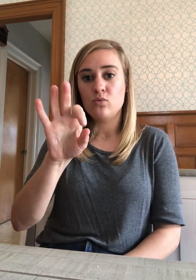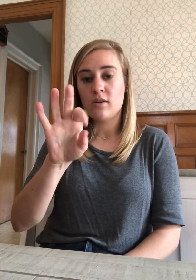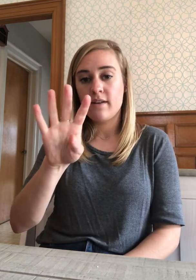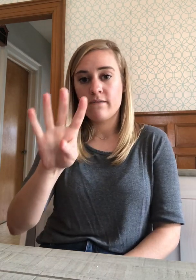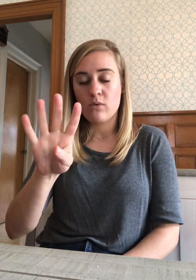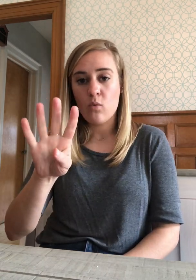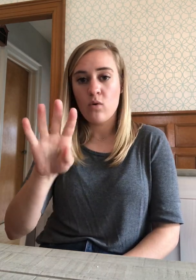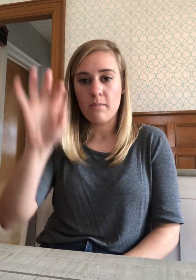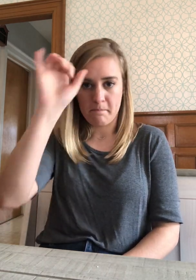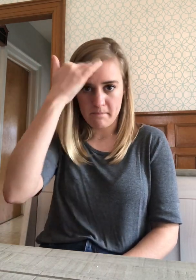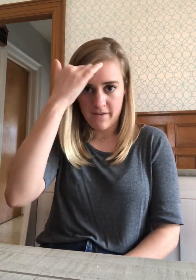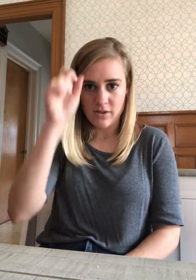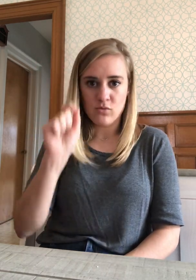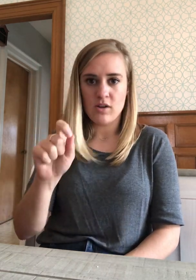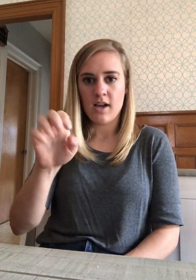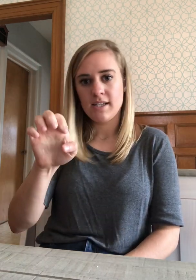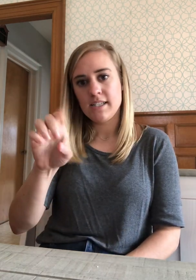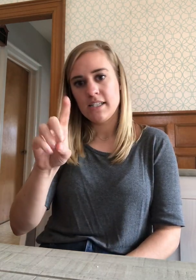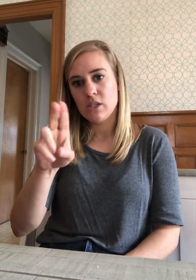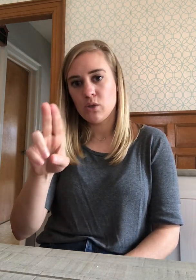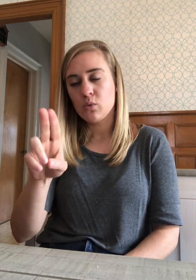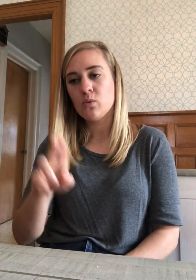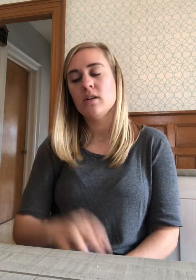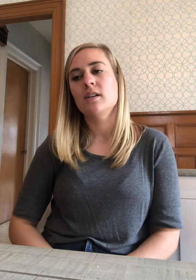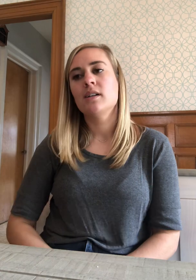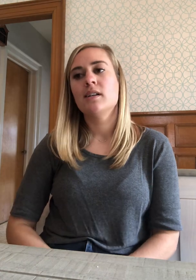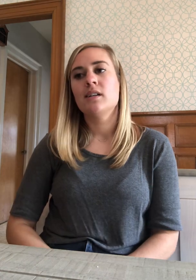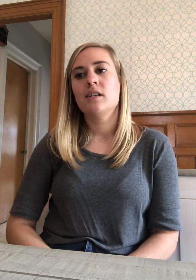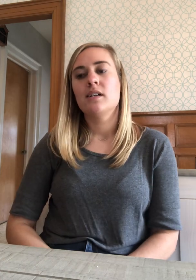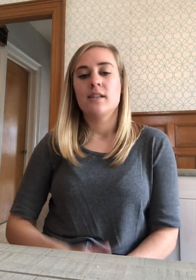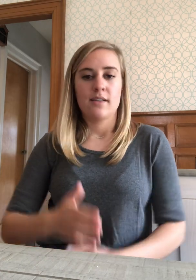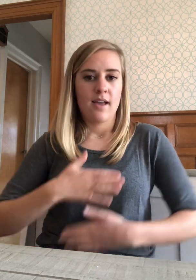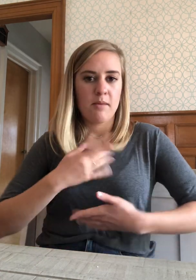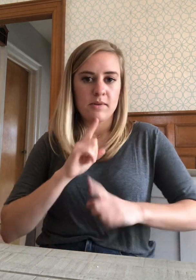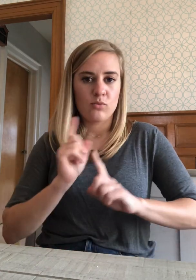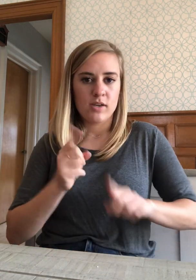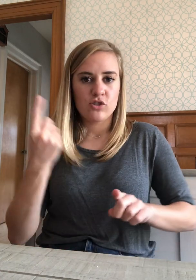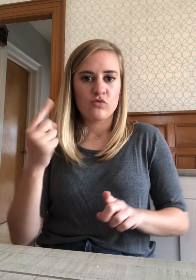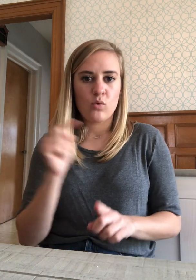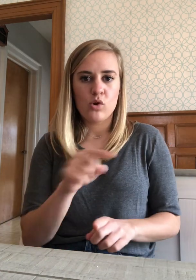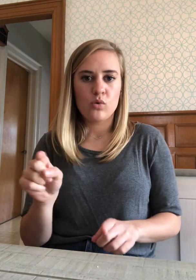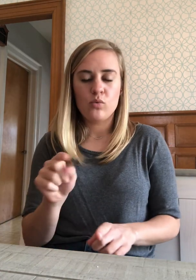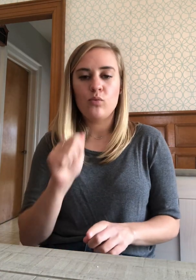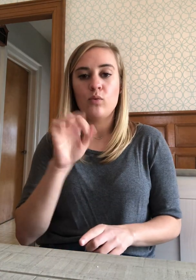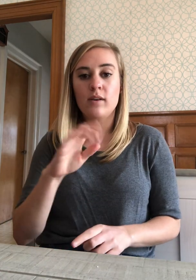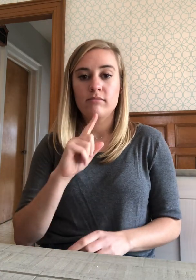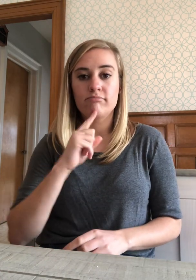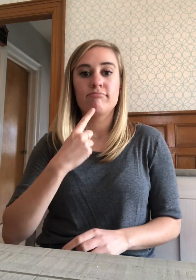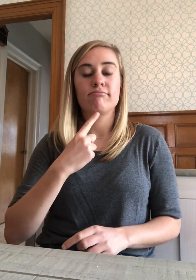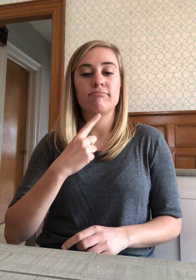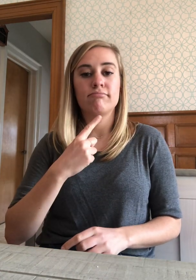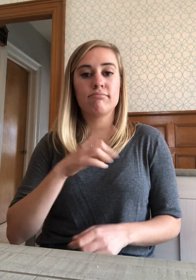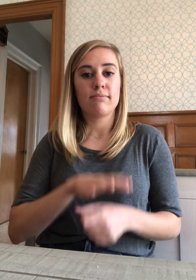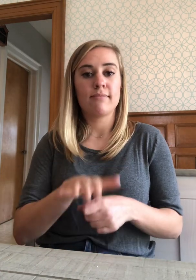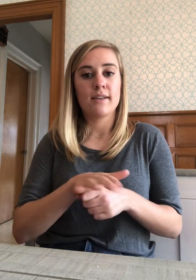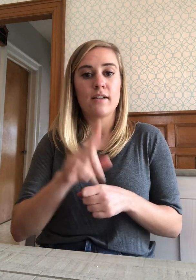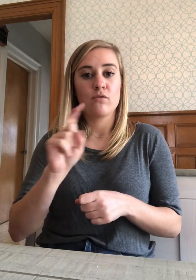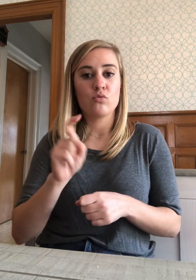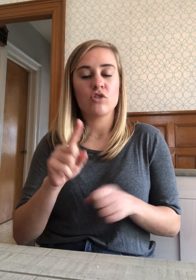jc294@buffalo.edu, and I'll be happy to answer them for you. And if there are significant enough questions, I can respond to the whole class.